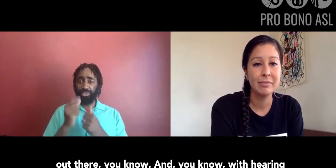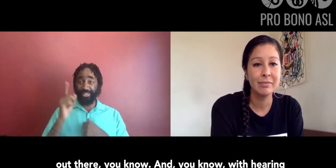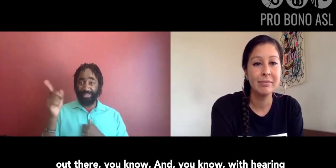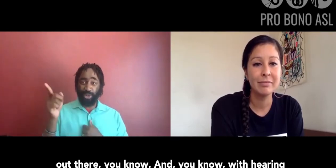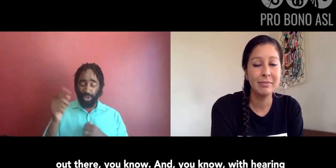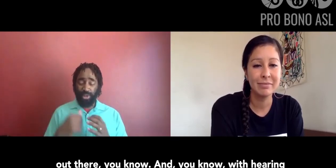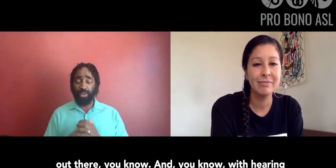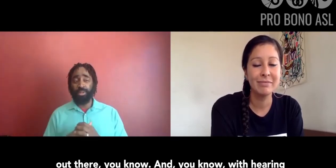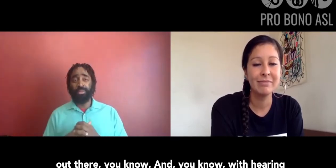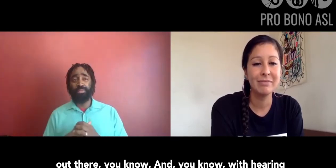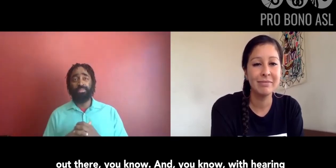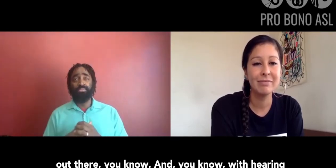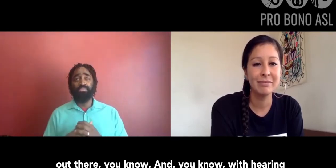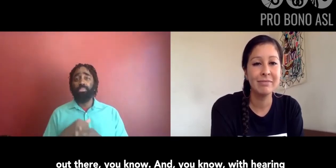there.